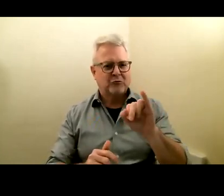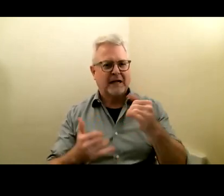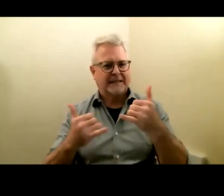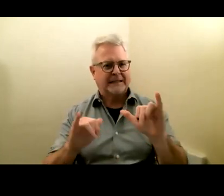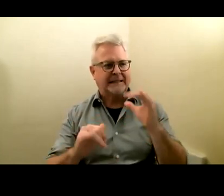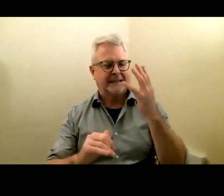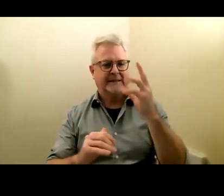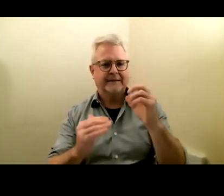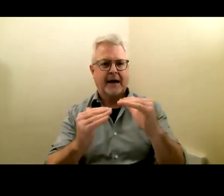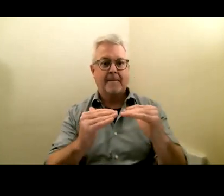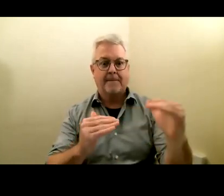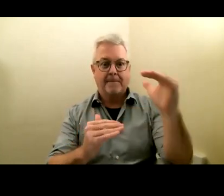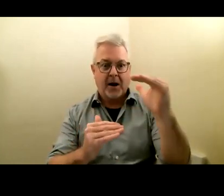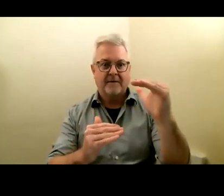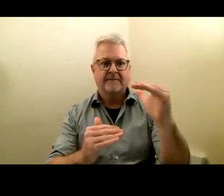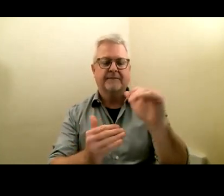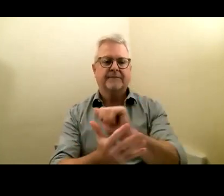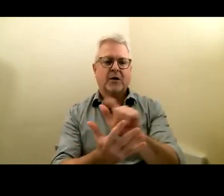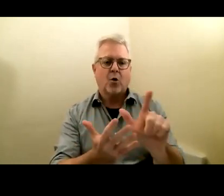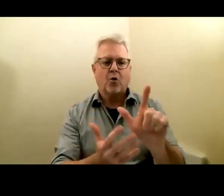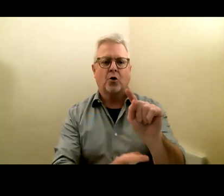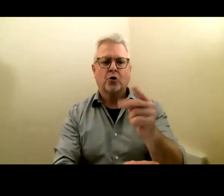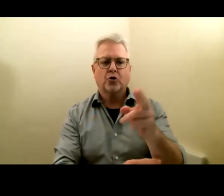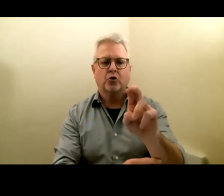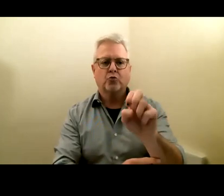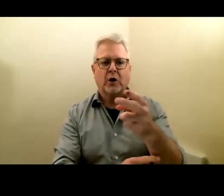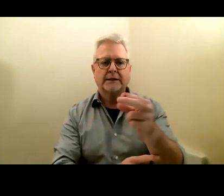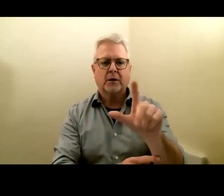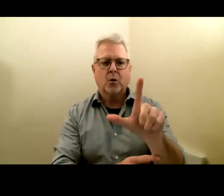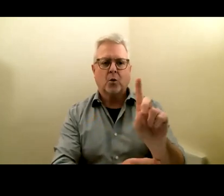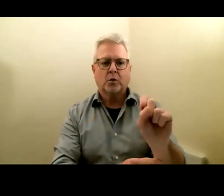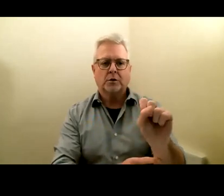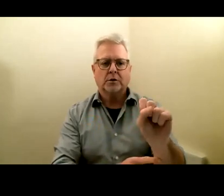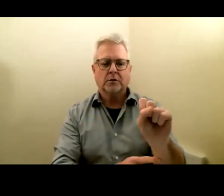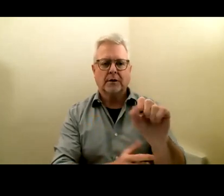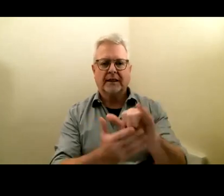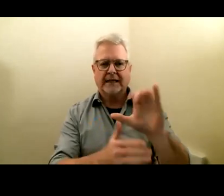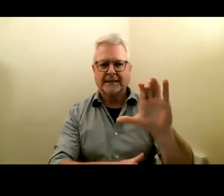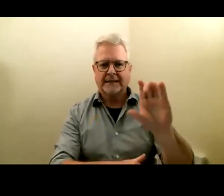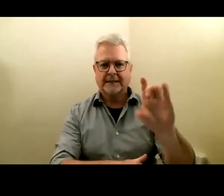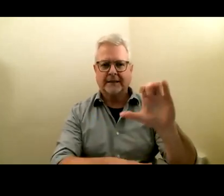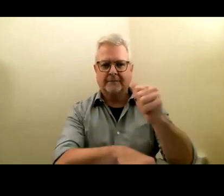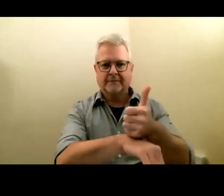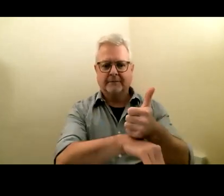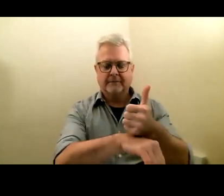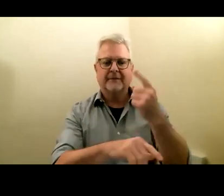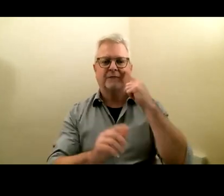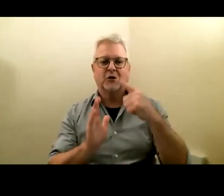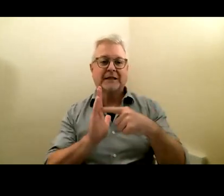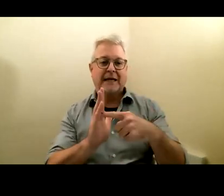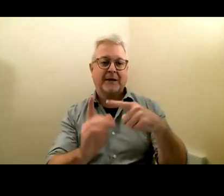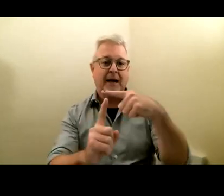fluctuating. And Rhode Island is still above all the thresholds